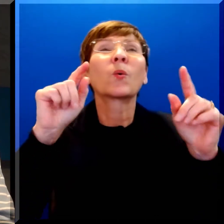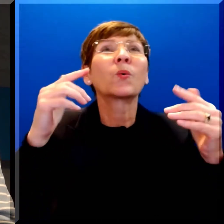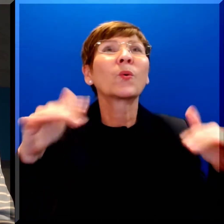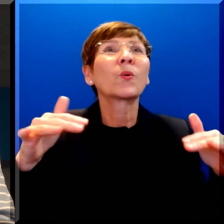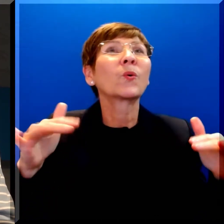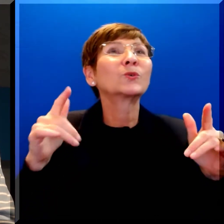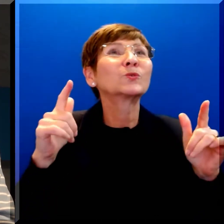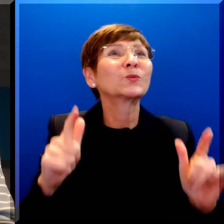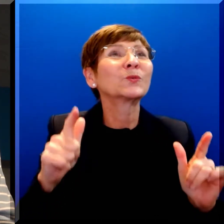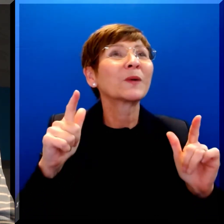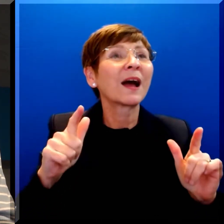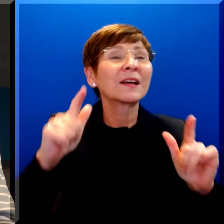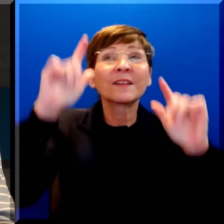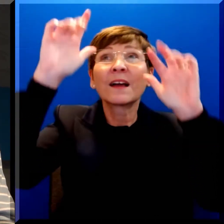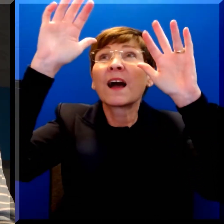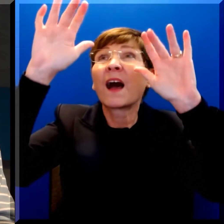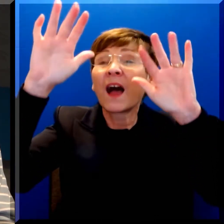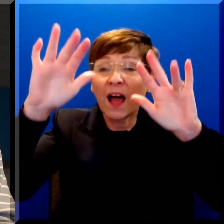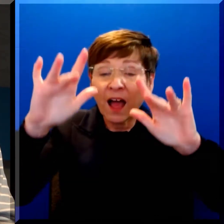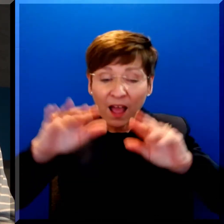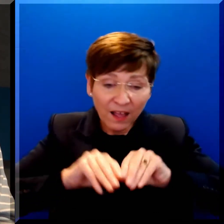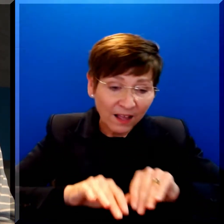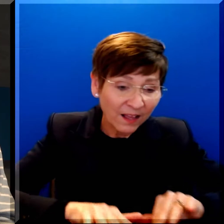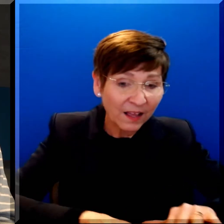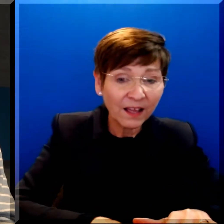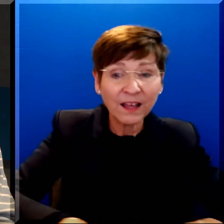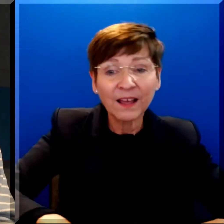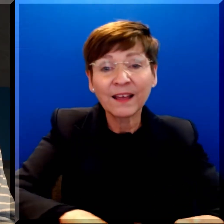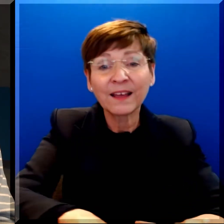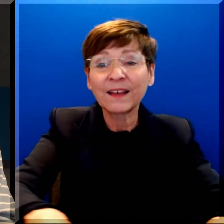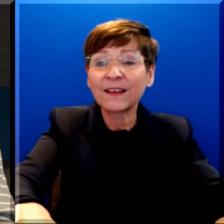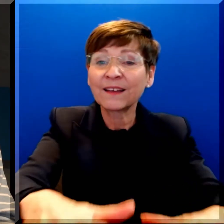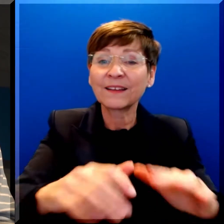streets and puddle in the town square.